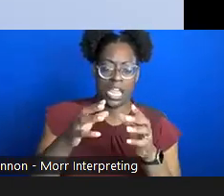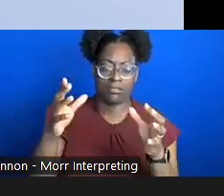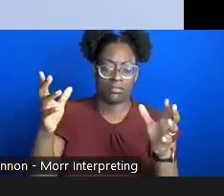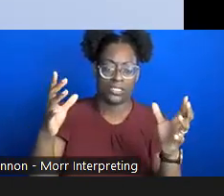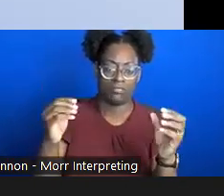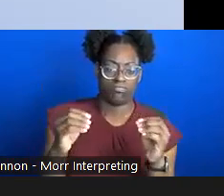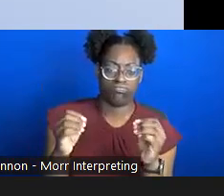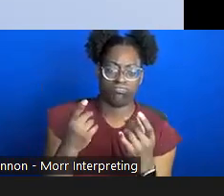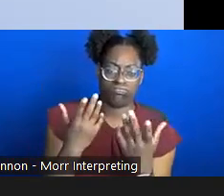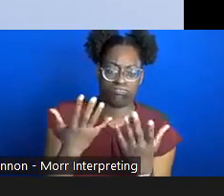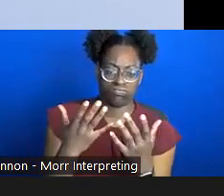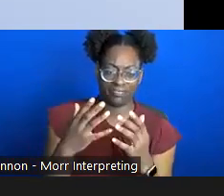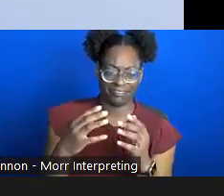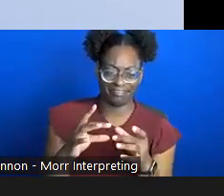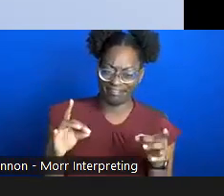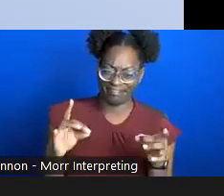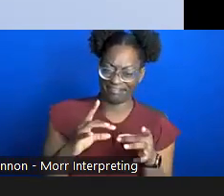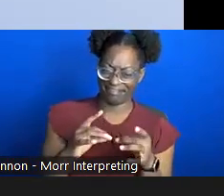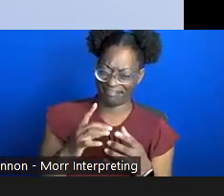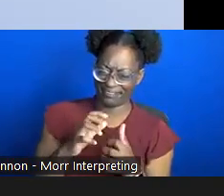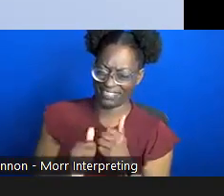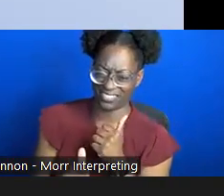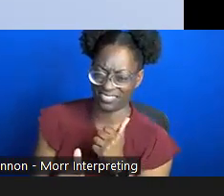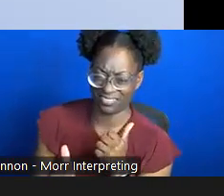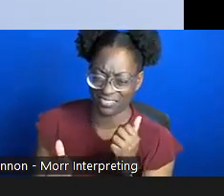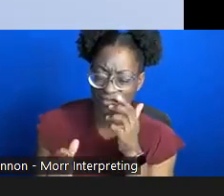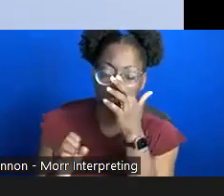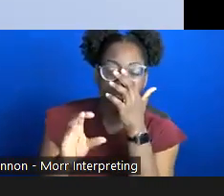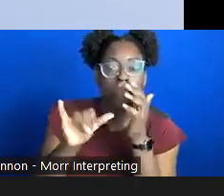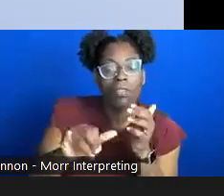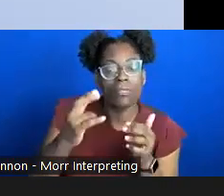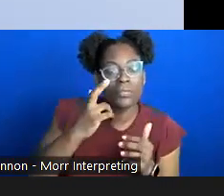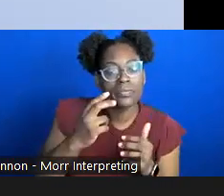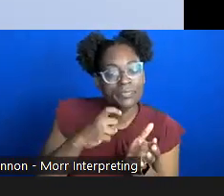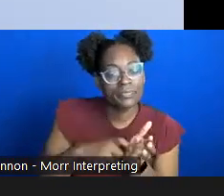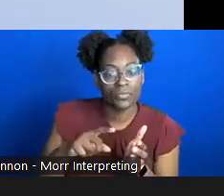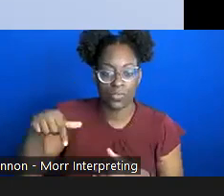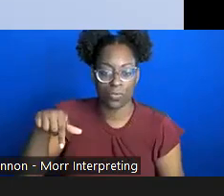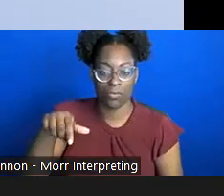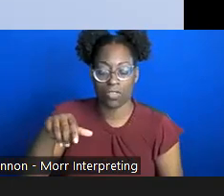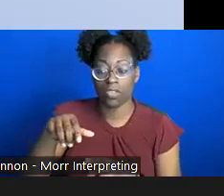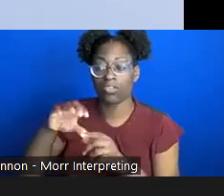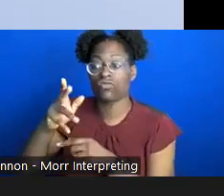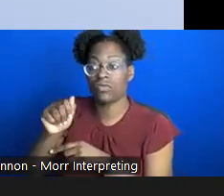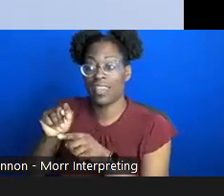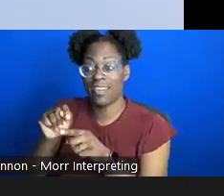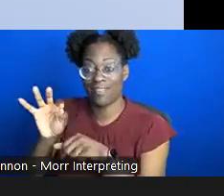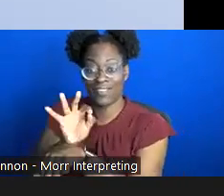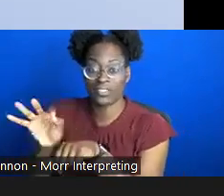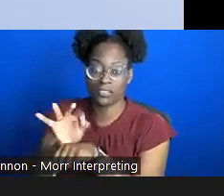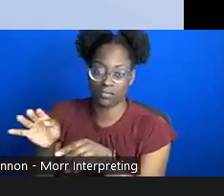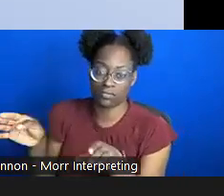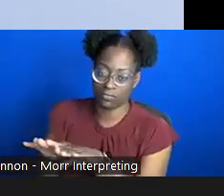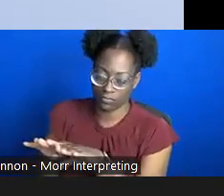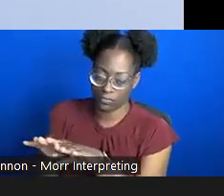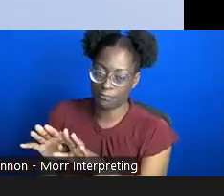However, if you do have a question, you can put your question in the Q&A feature in Zoom. So that was a